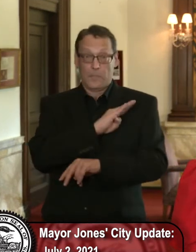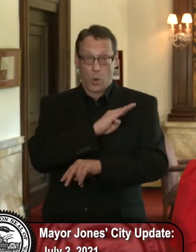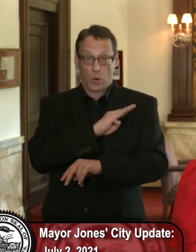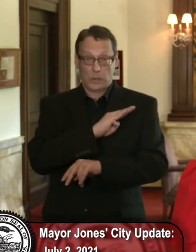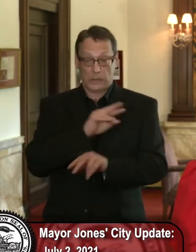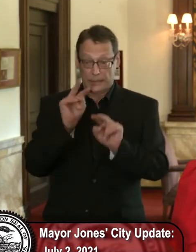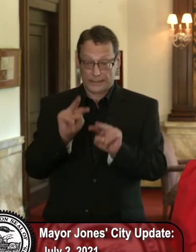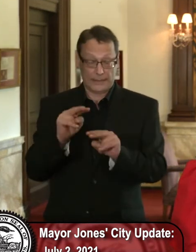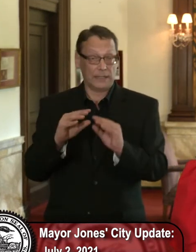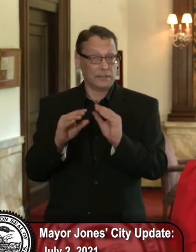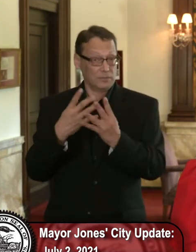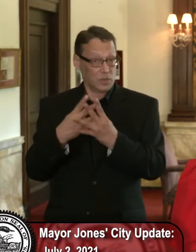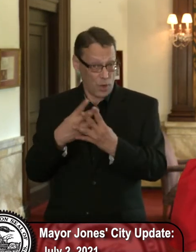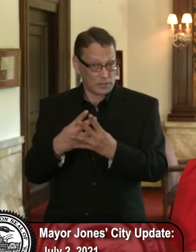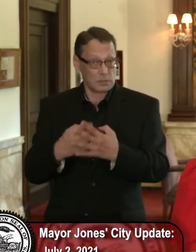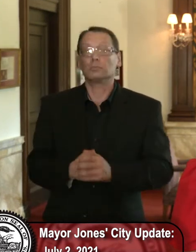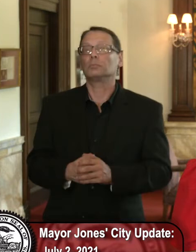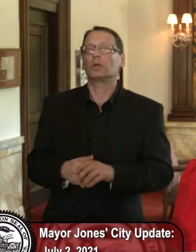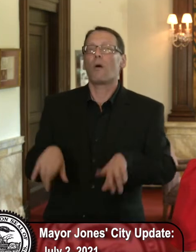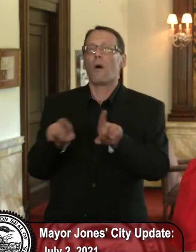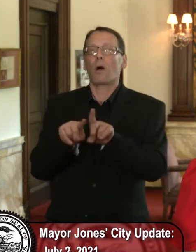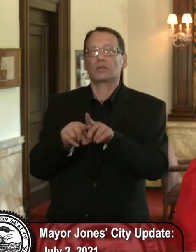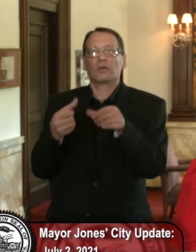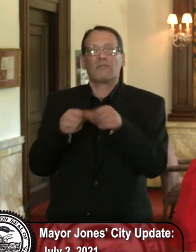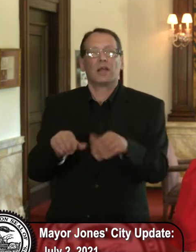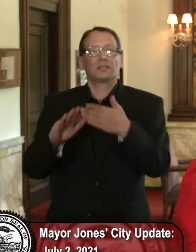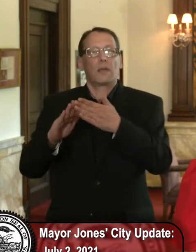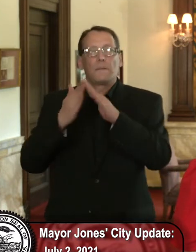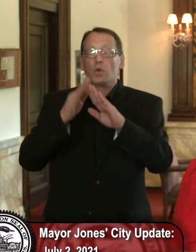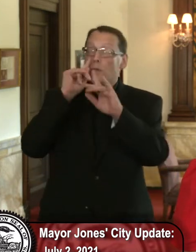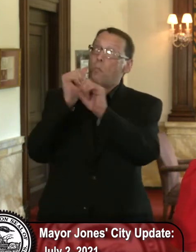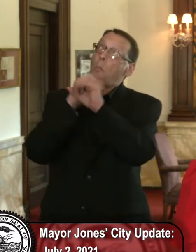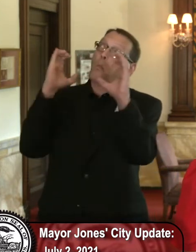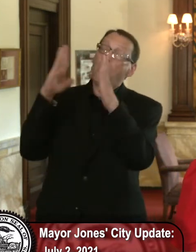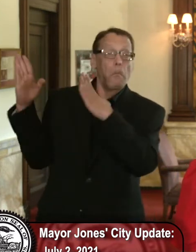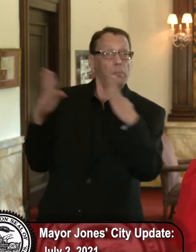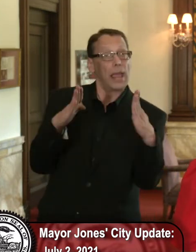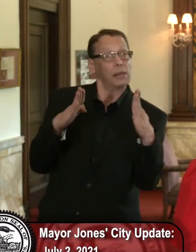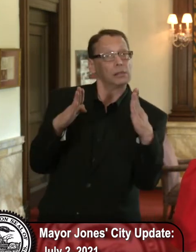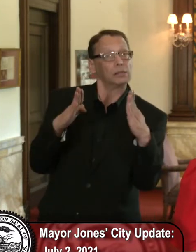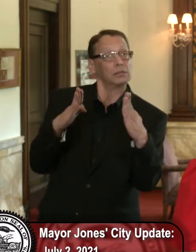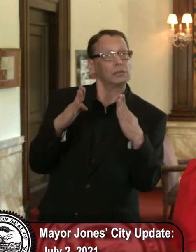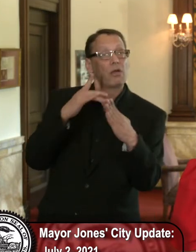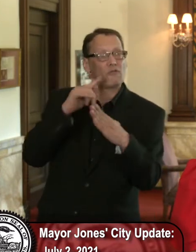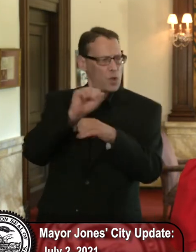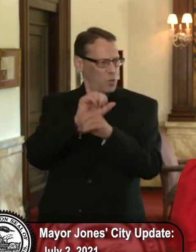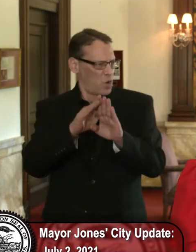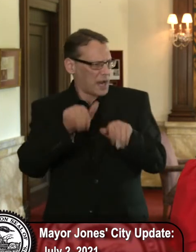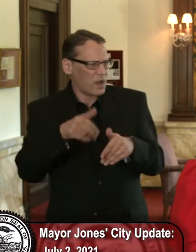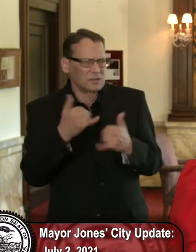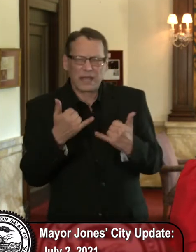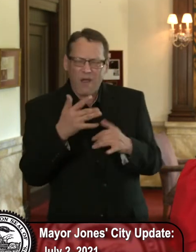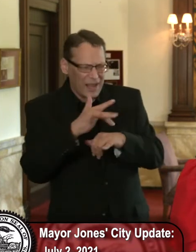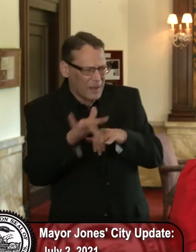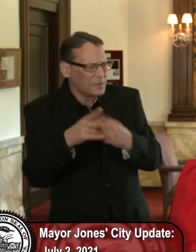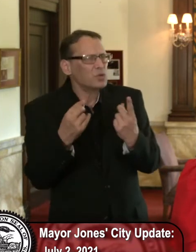oversee corrections, as well as investing in community visioning planning to repurpose the Workhouse, as